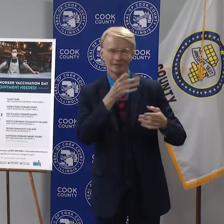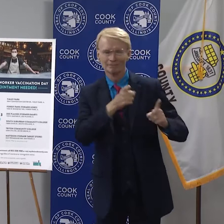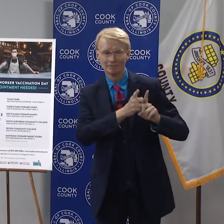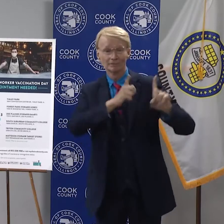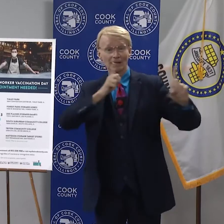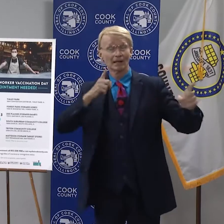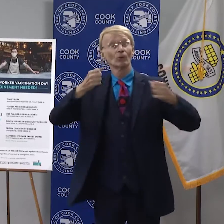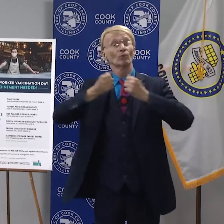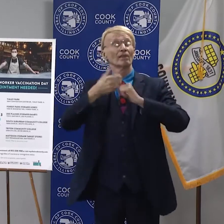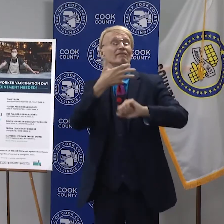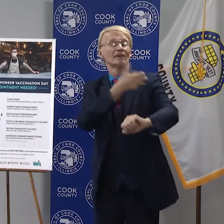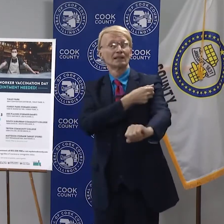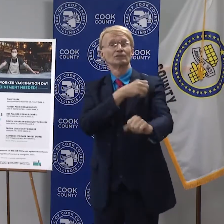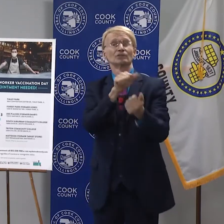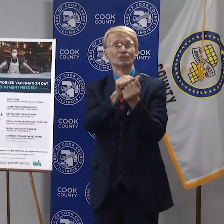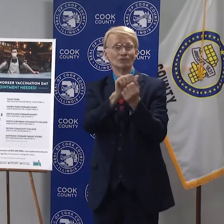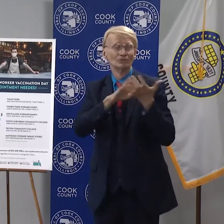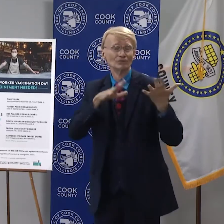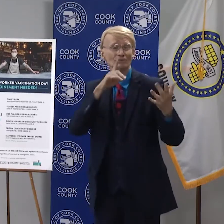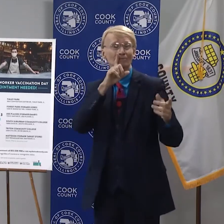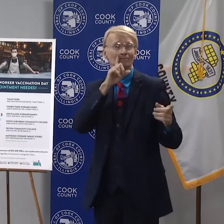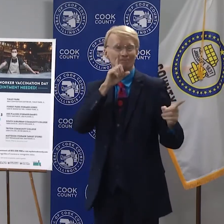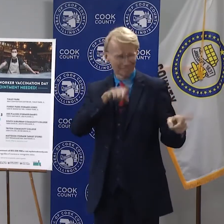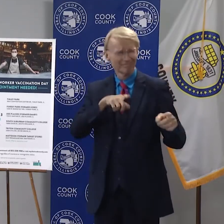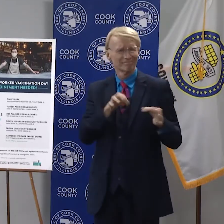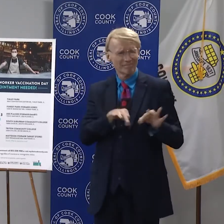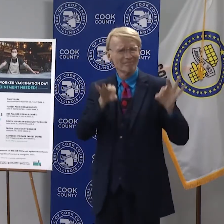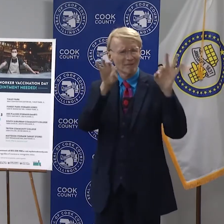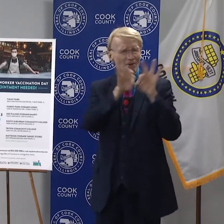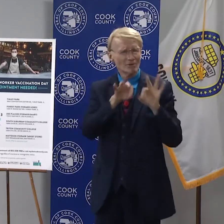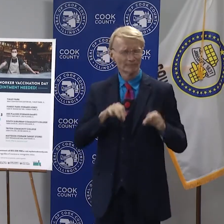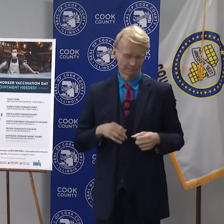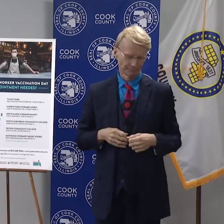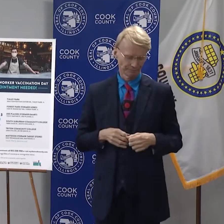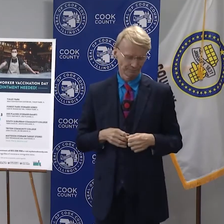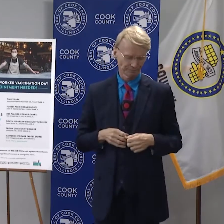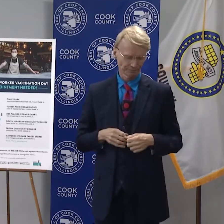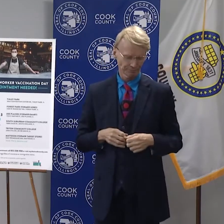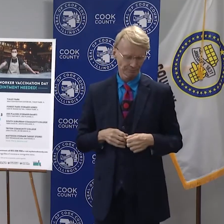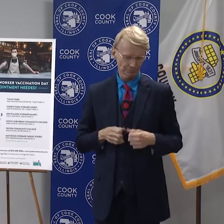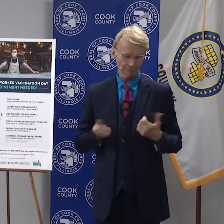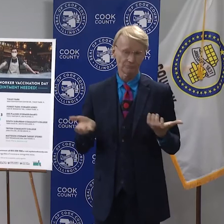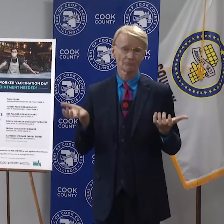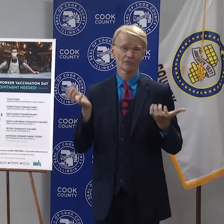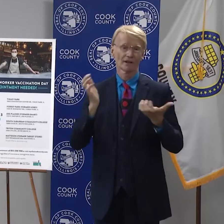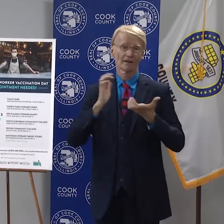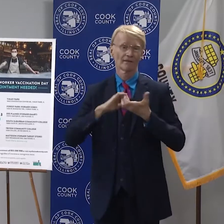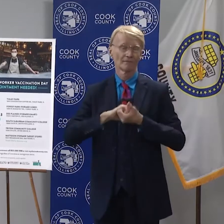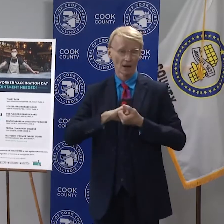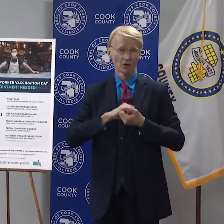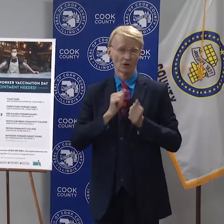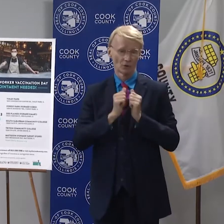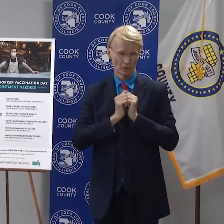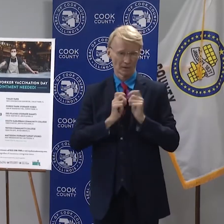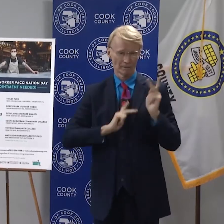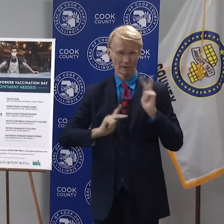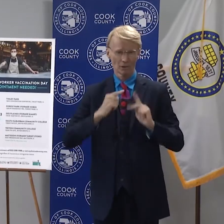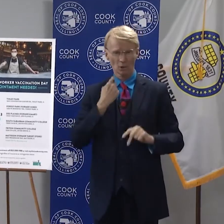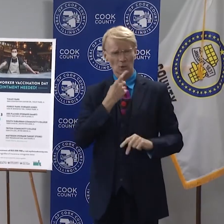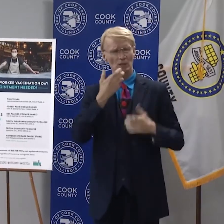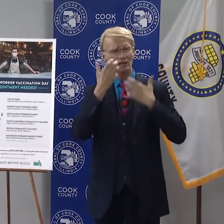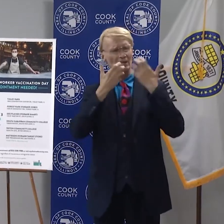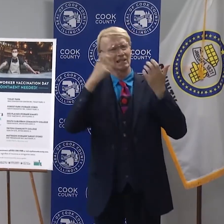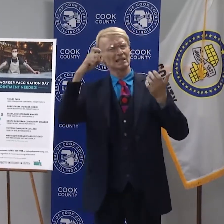distancing, and masking, as we've been saying, are the key to this. Partnering with vulnerable populations is one of